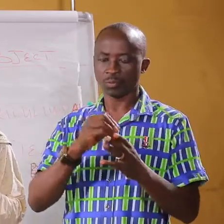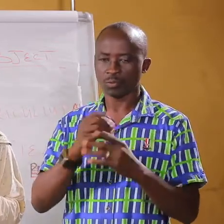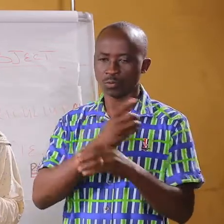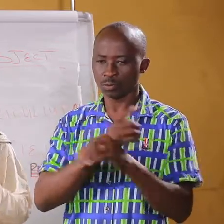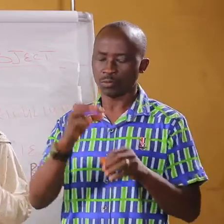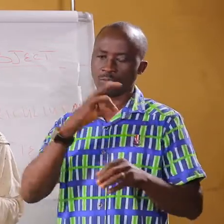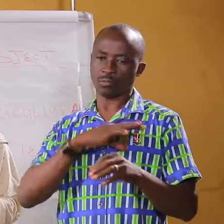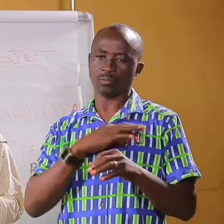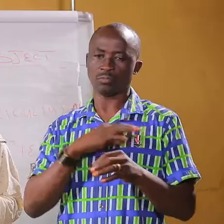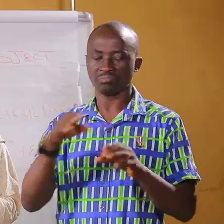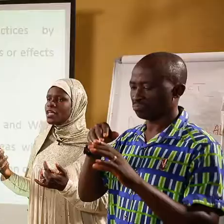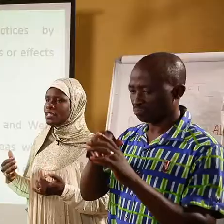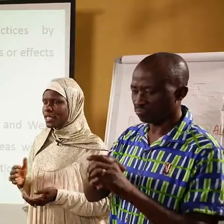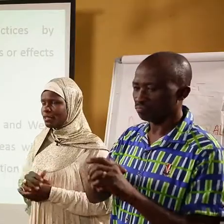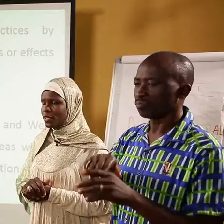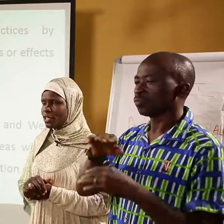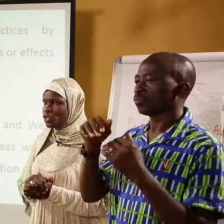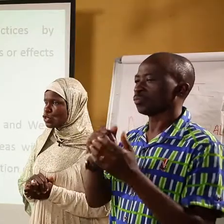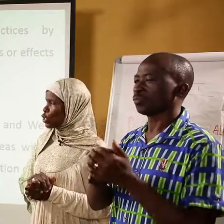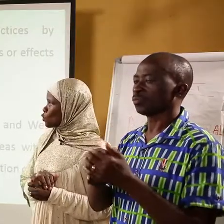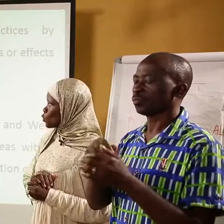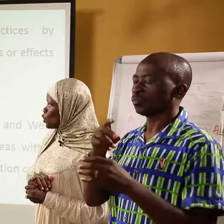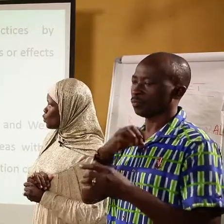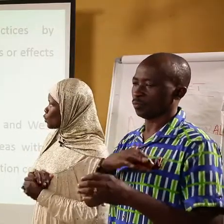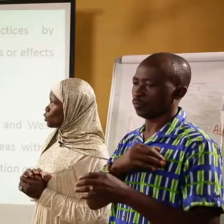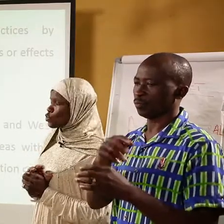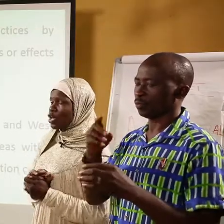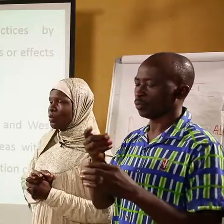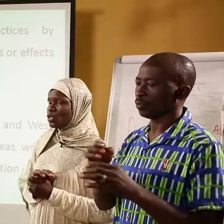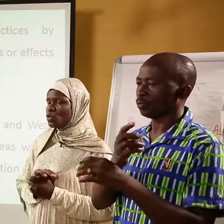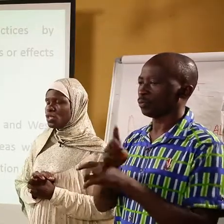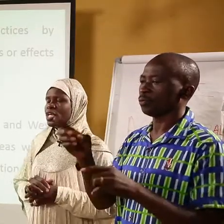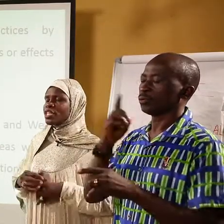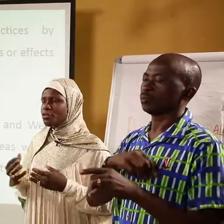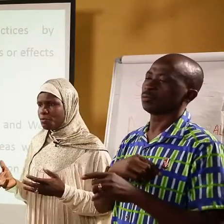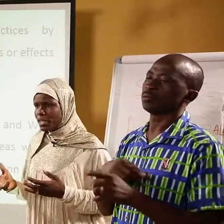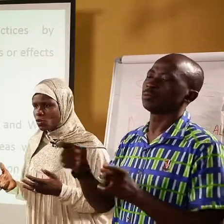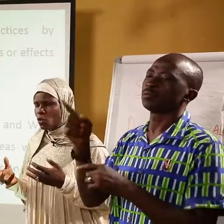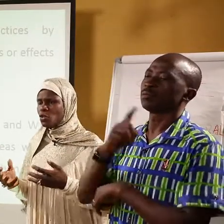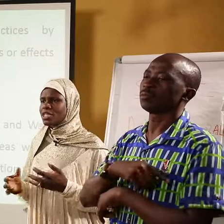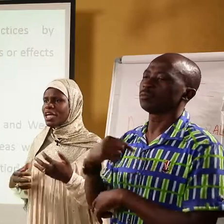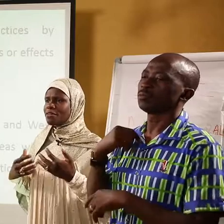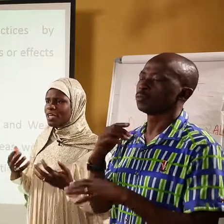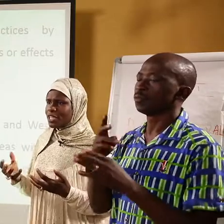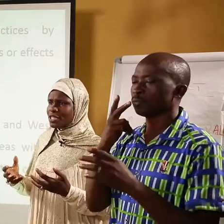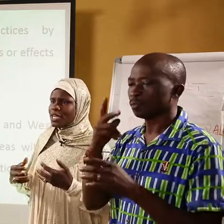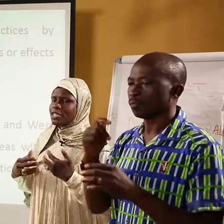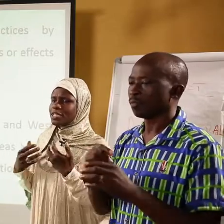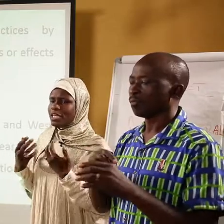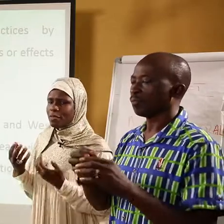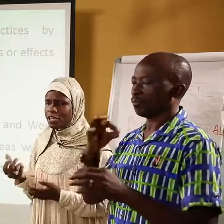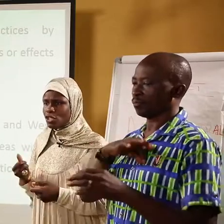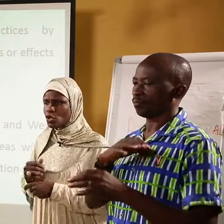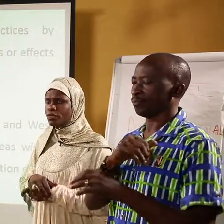all involves the advantages and disadvantages. So today we are going to talk about the effect. We are going to see the advantages